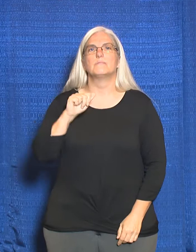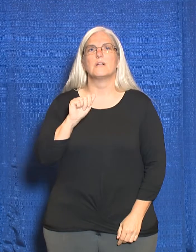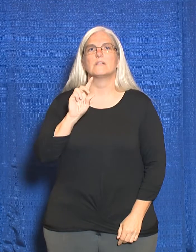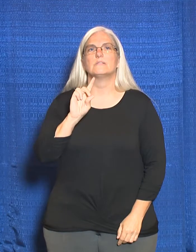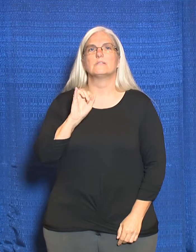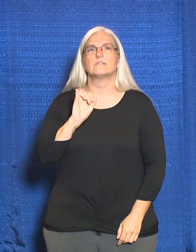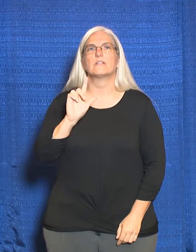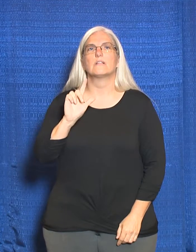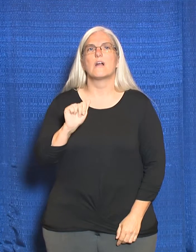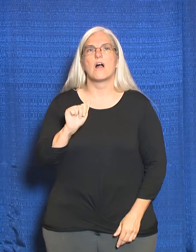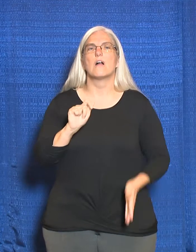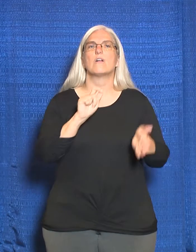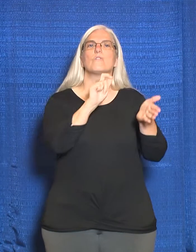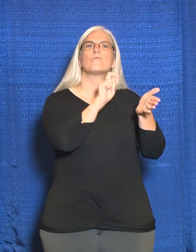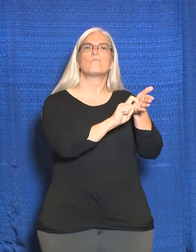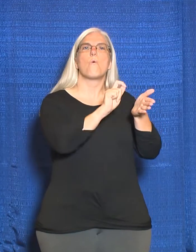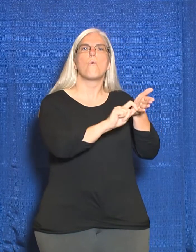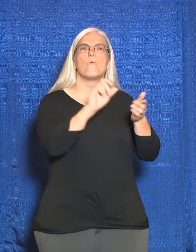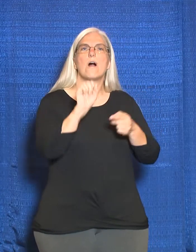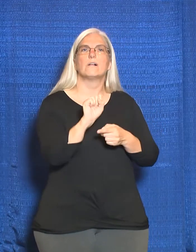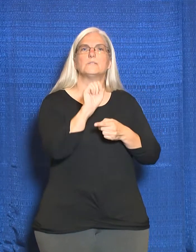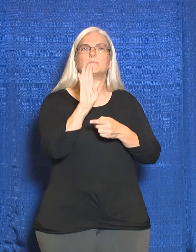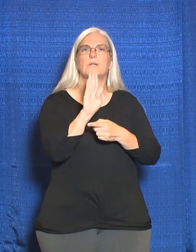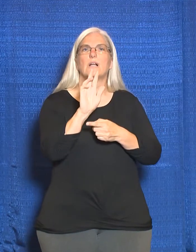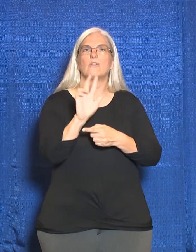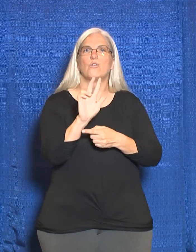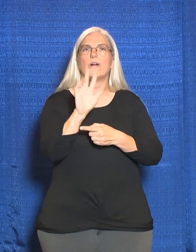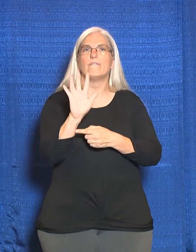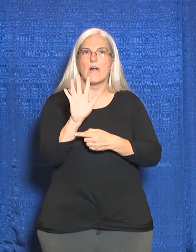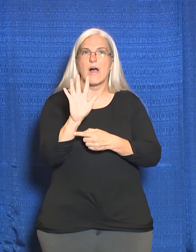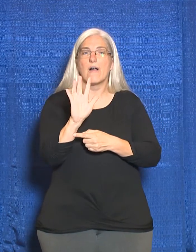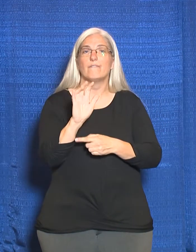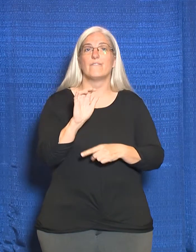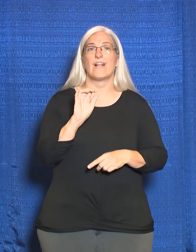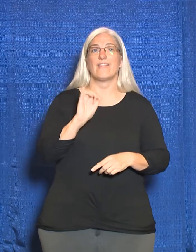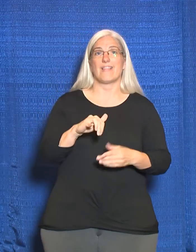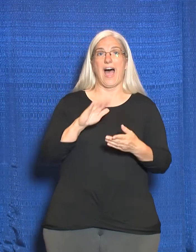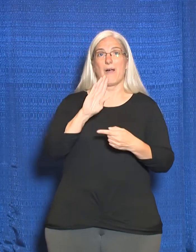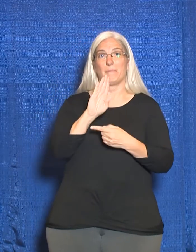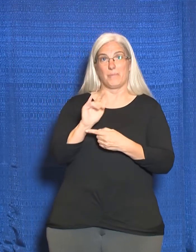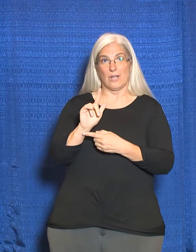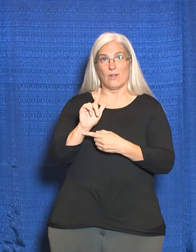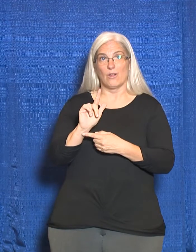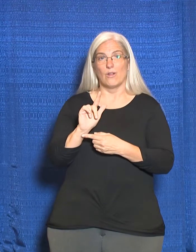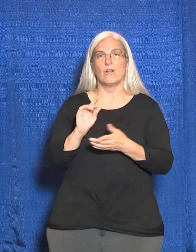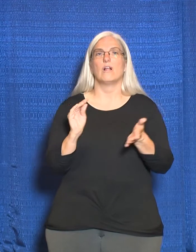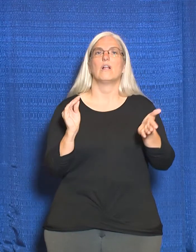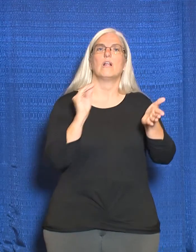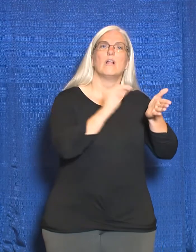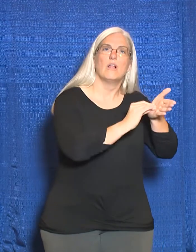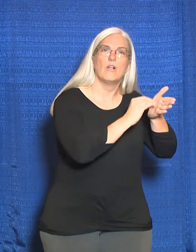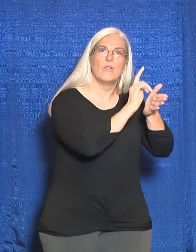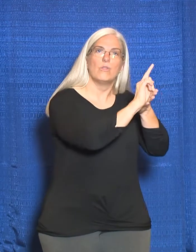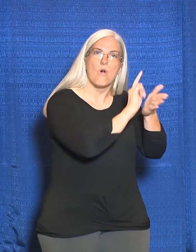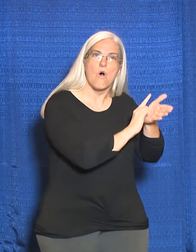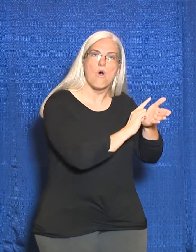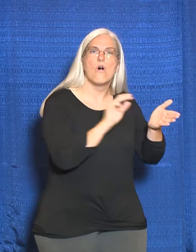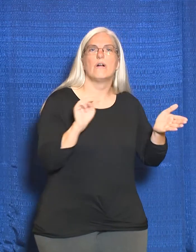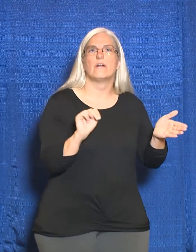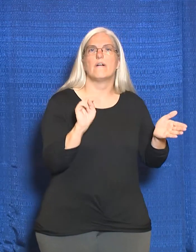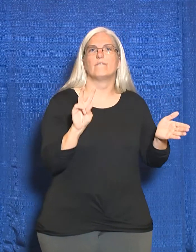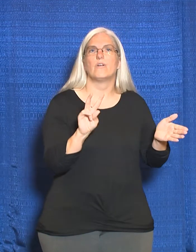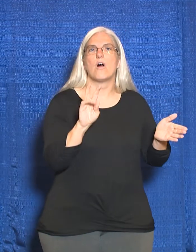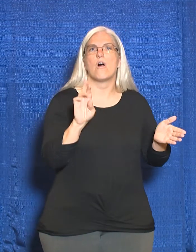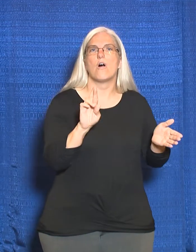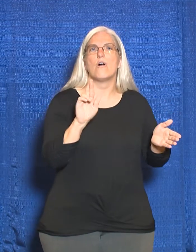authored California Senate Bill 35, SB 35. This bill codified the NVRA